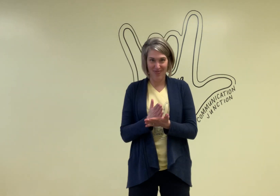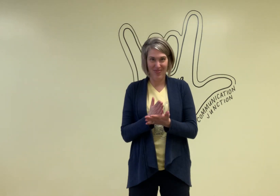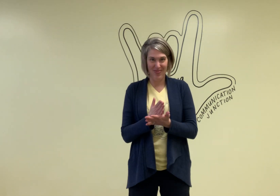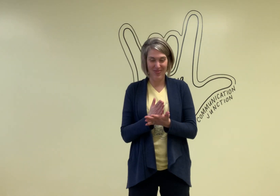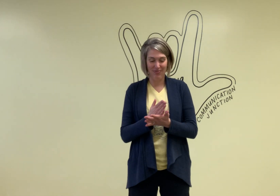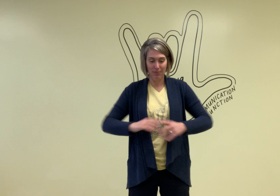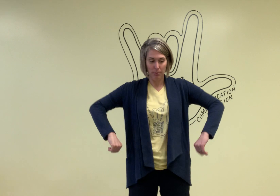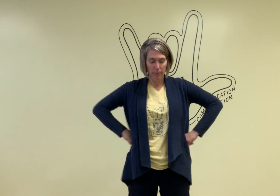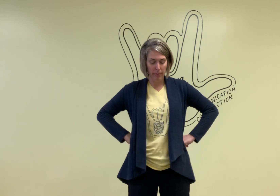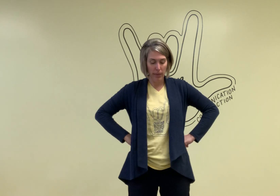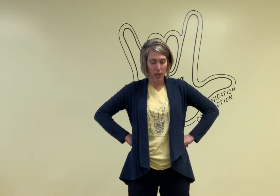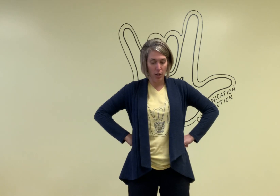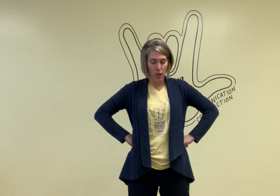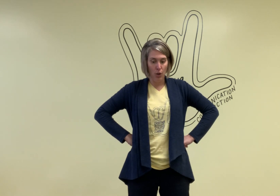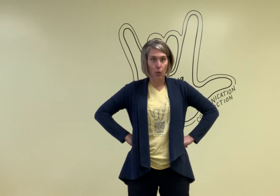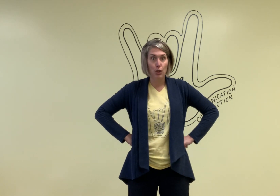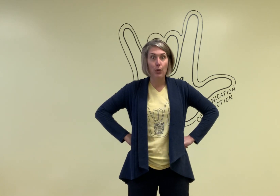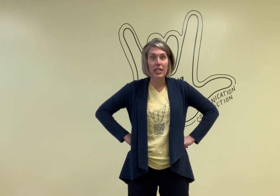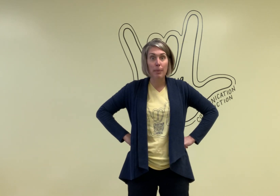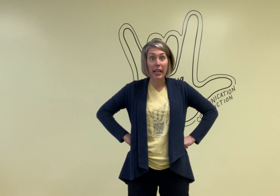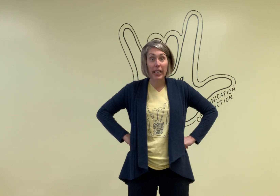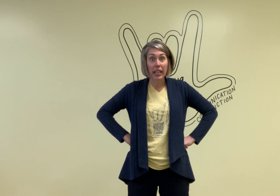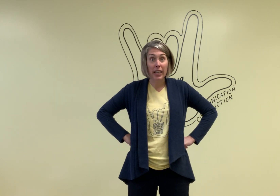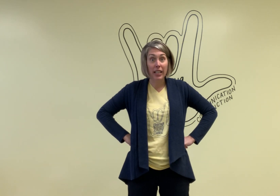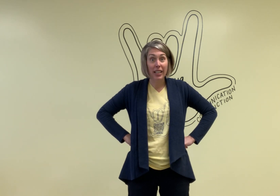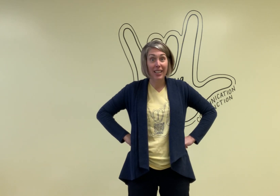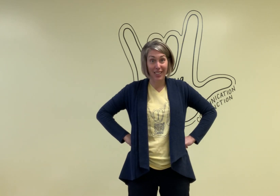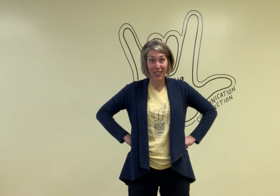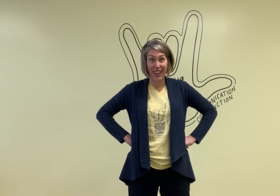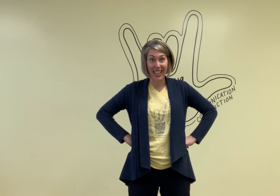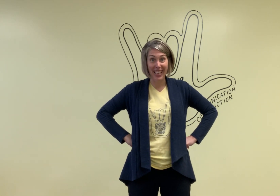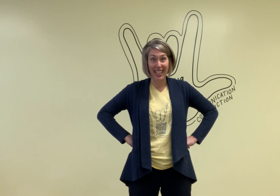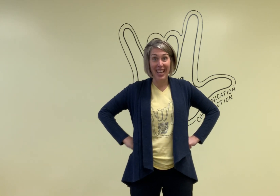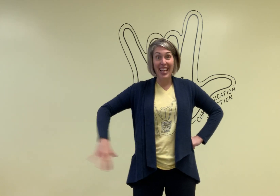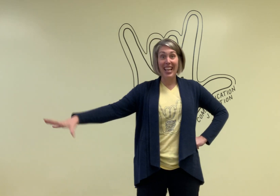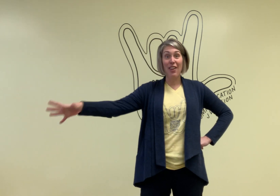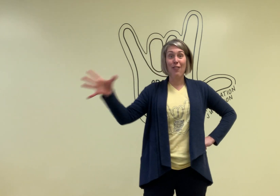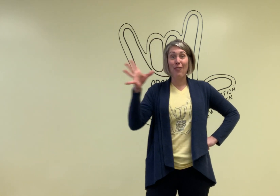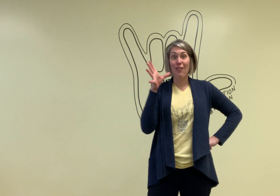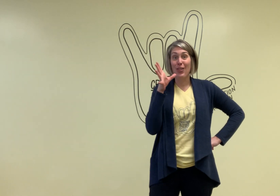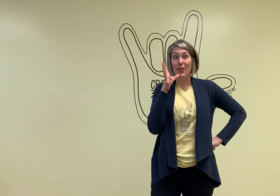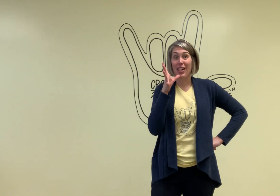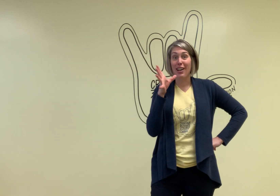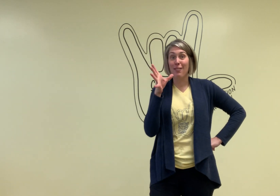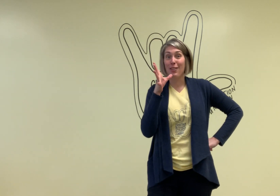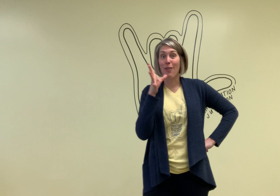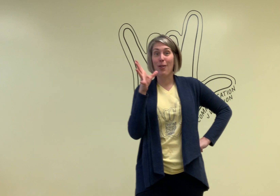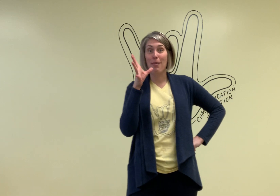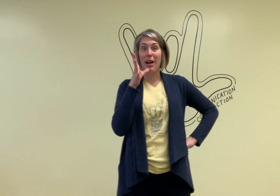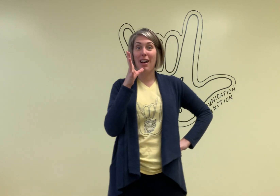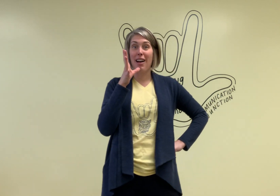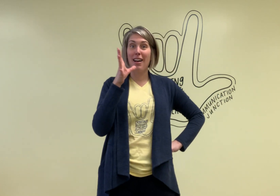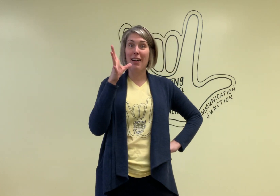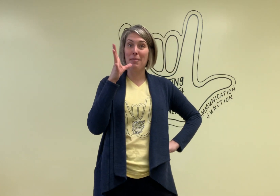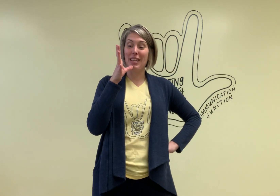Stop. Should we spin? Are you ready? If you love your